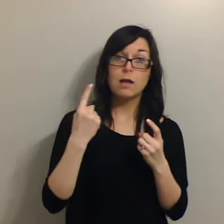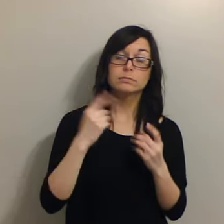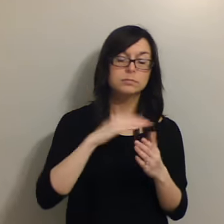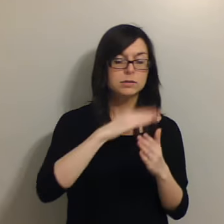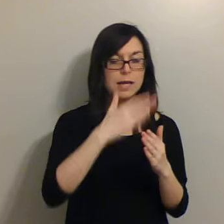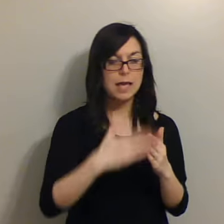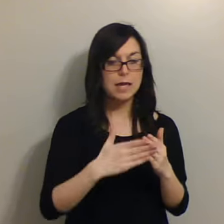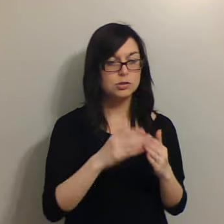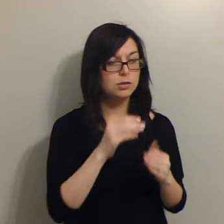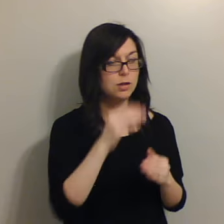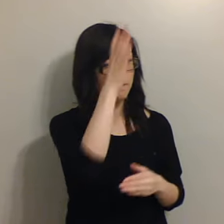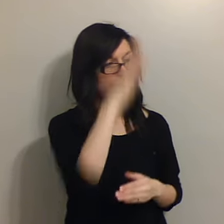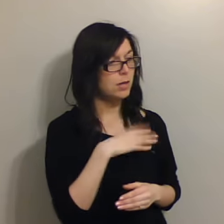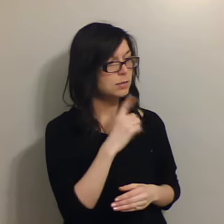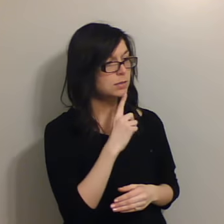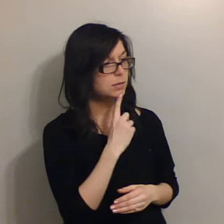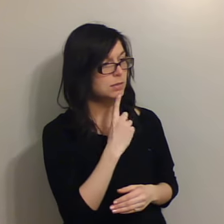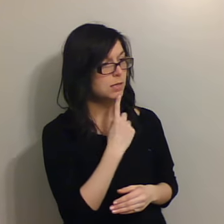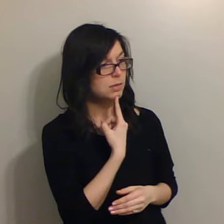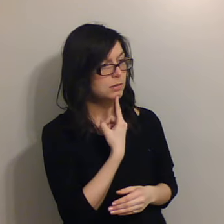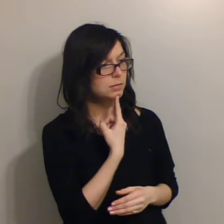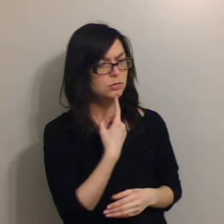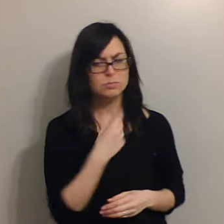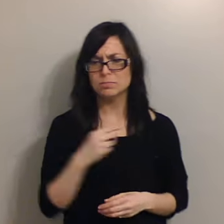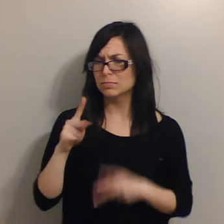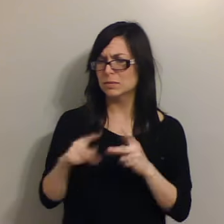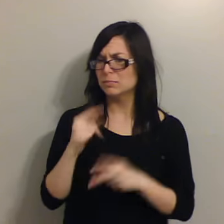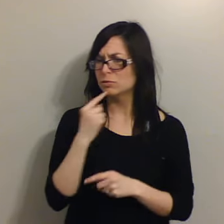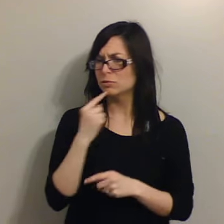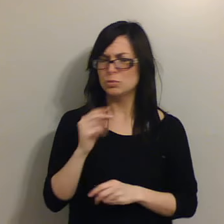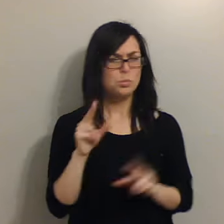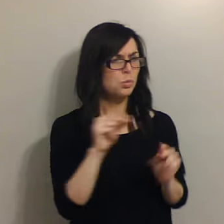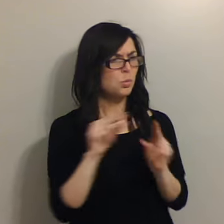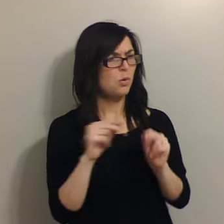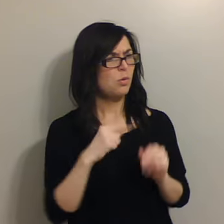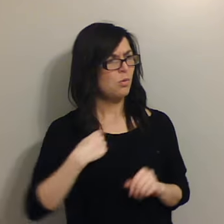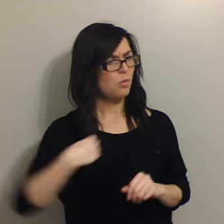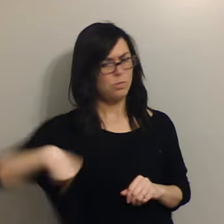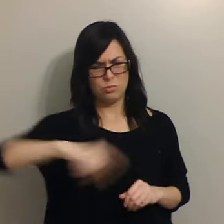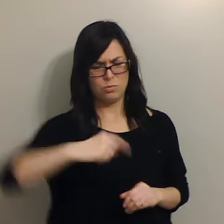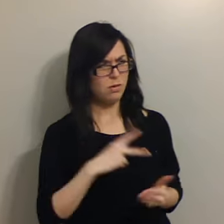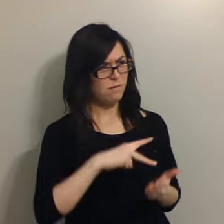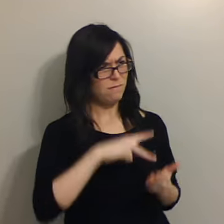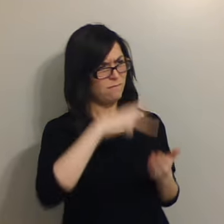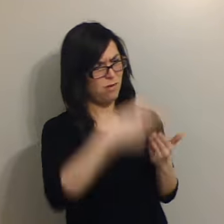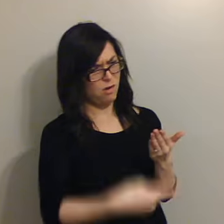Now that we replied, don't fall. Come to the end, he said.